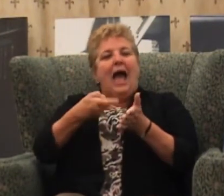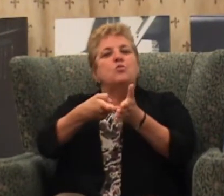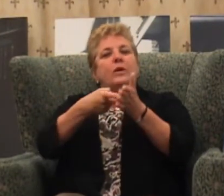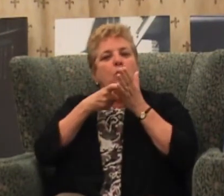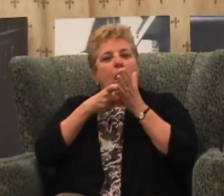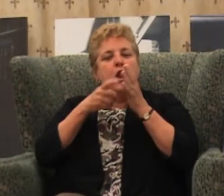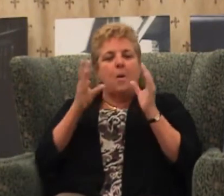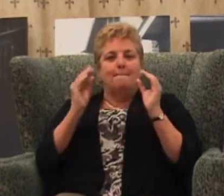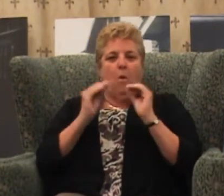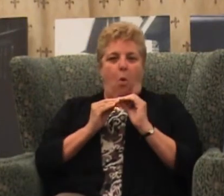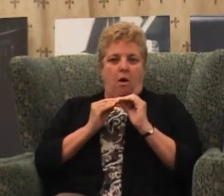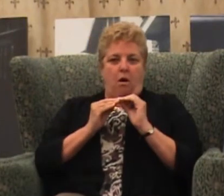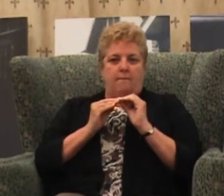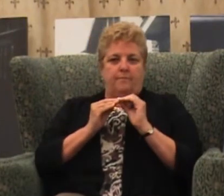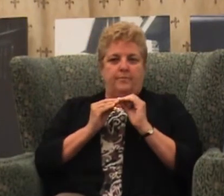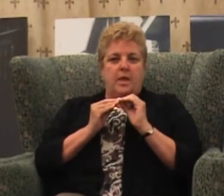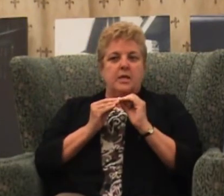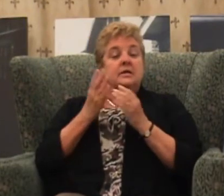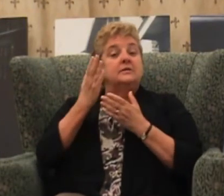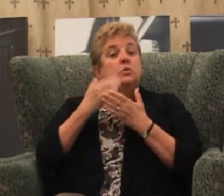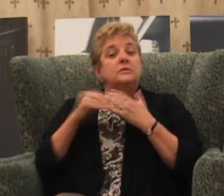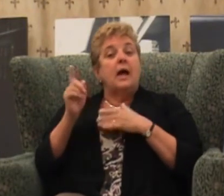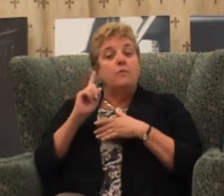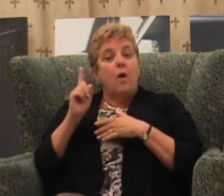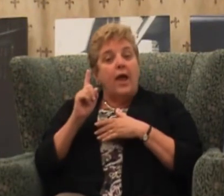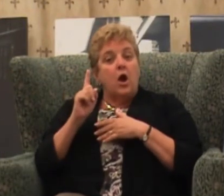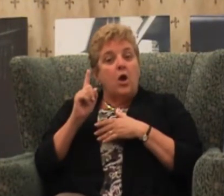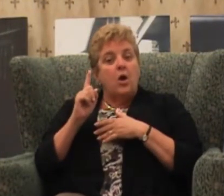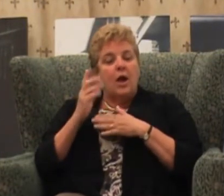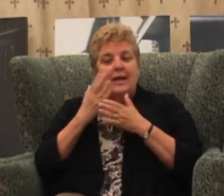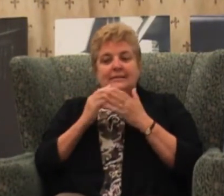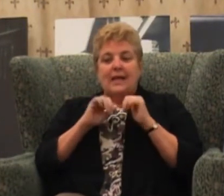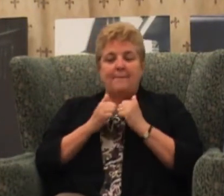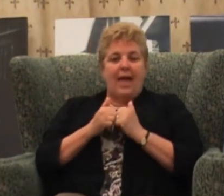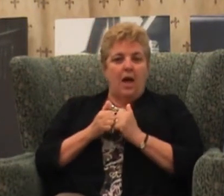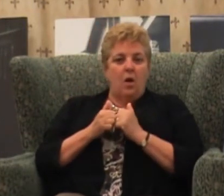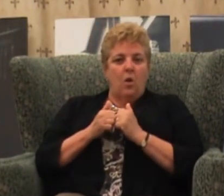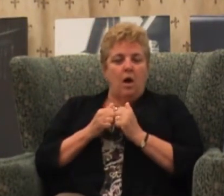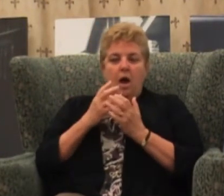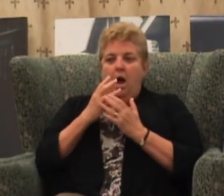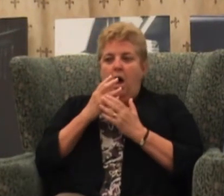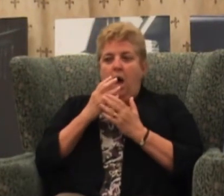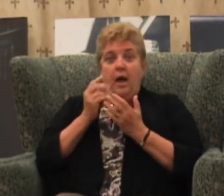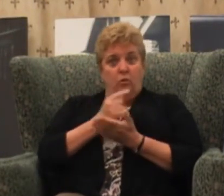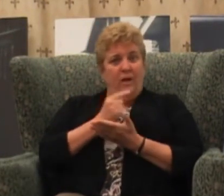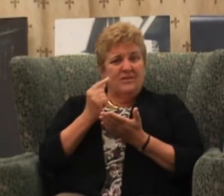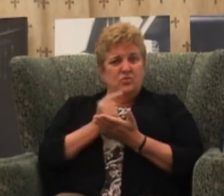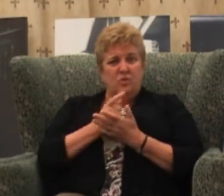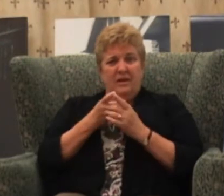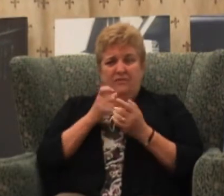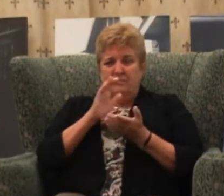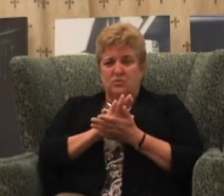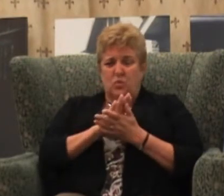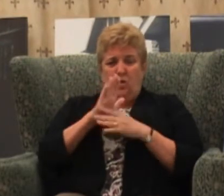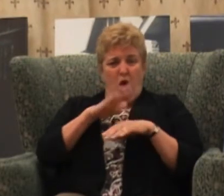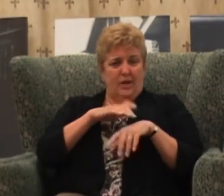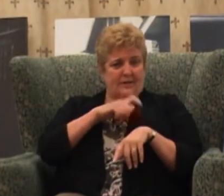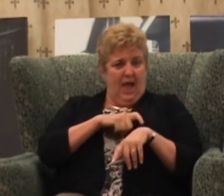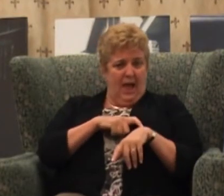Somewhere, somehow, I got out of school on time in 1976. I graduated from